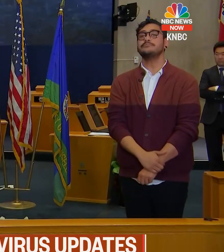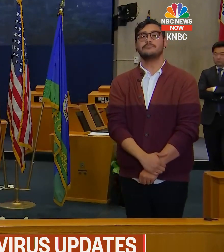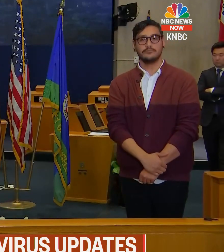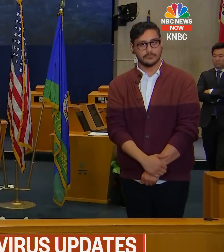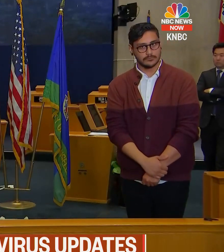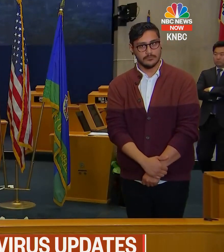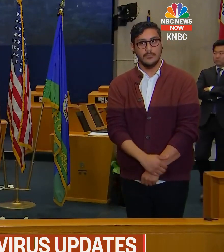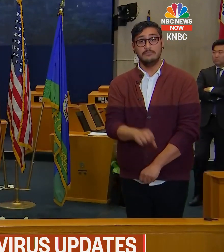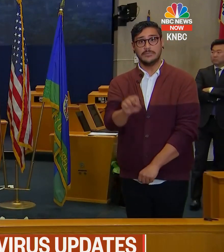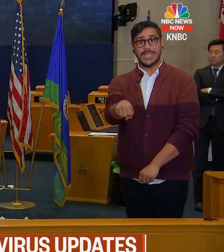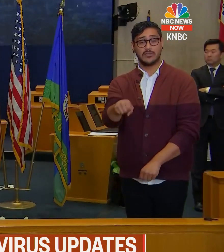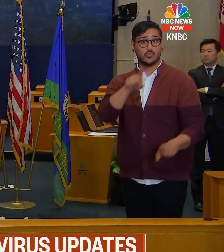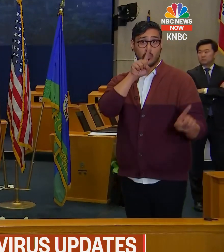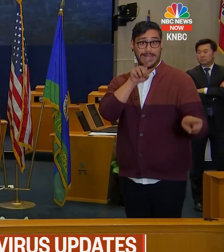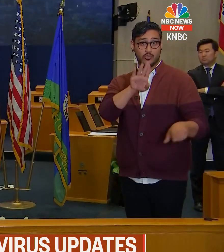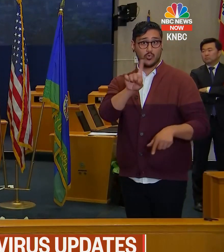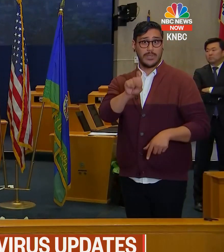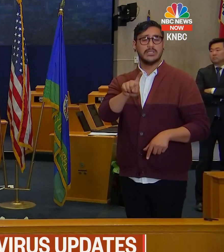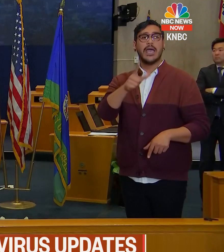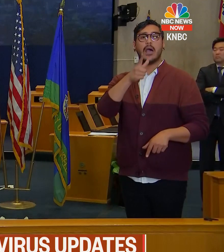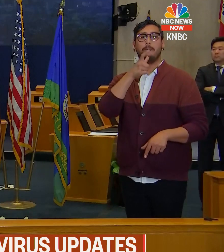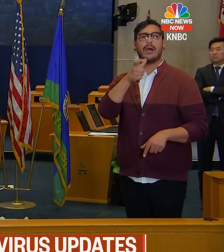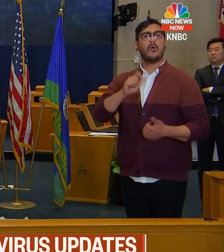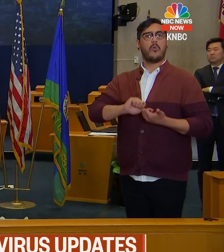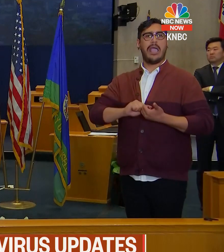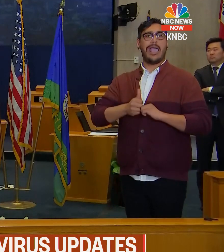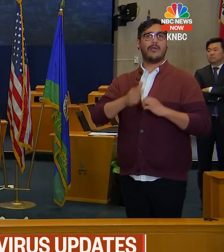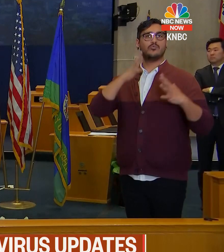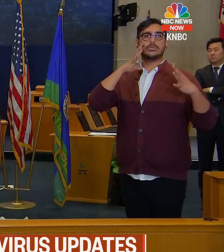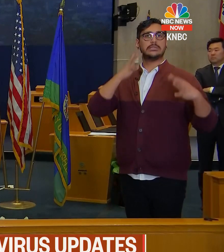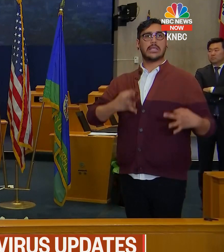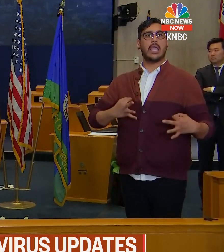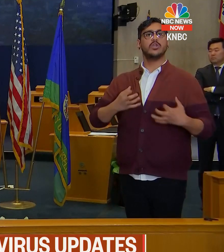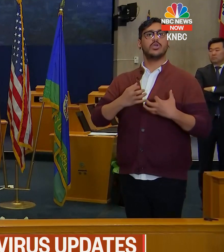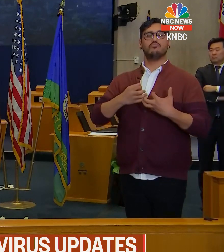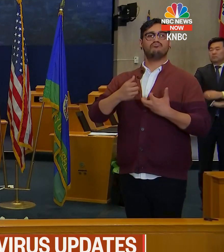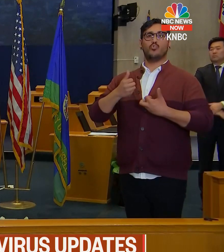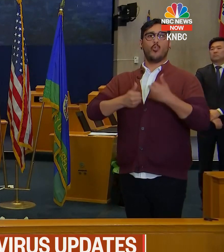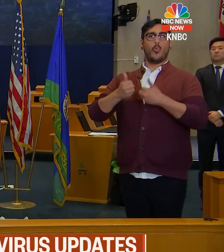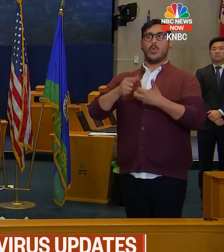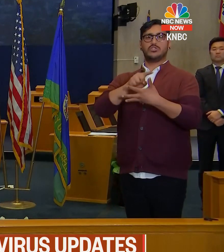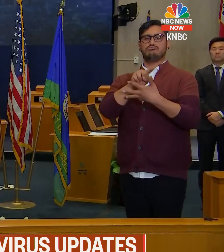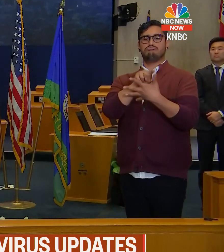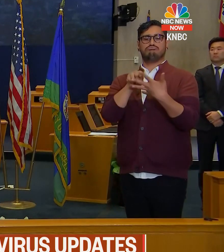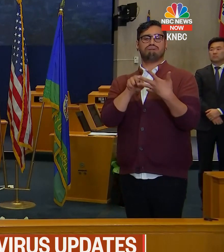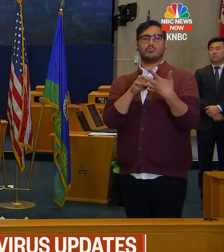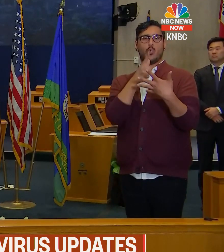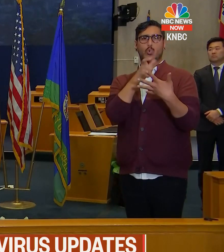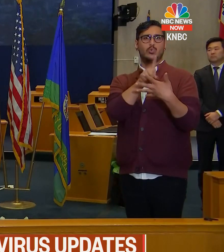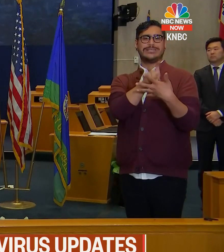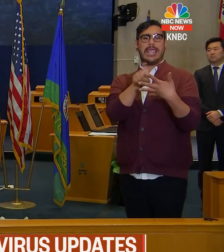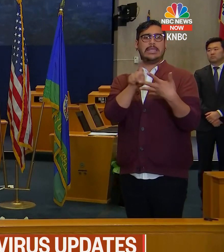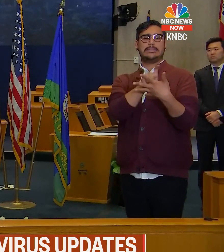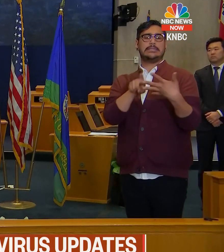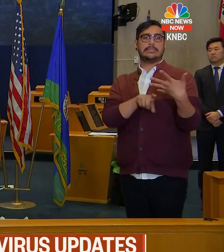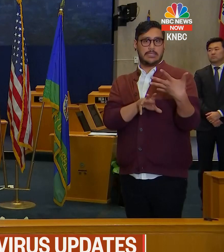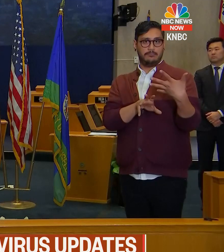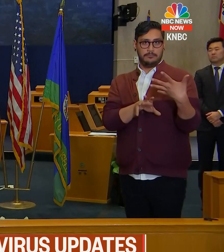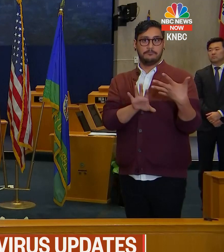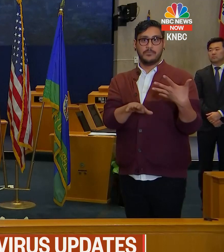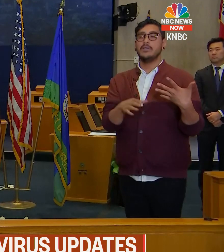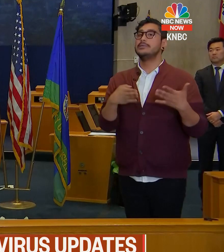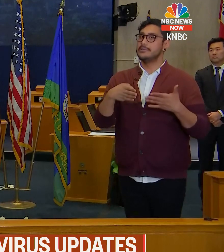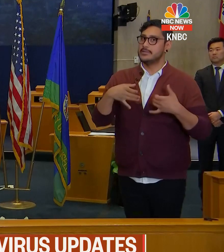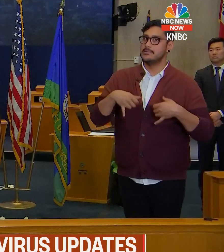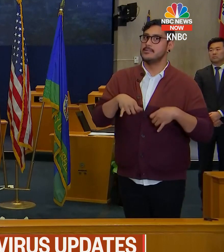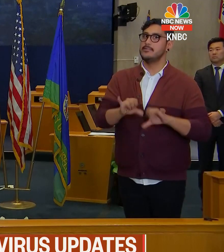Yes. So to answer that question about how we decide which of our first responders are going to be tested in this first wave, we are still